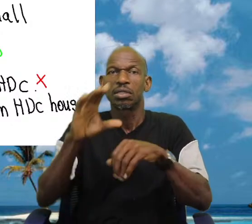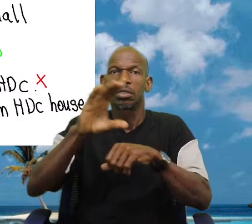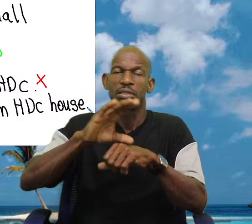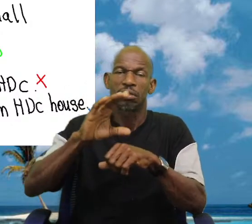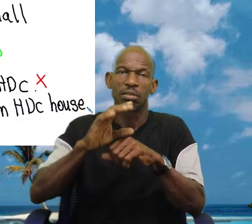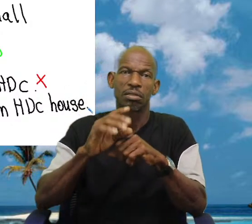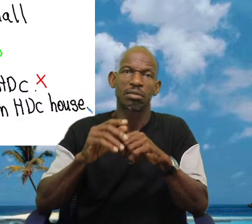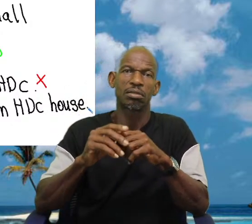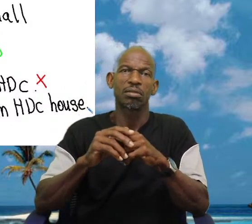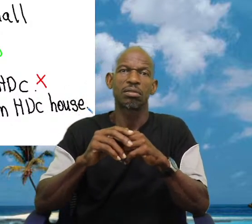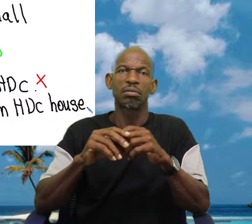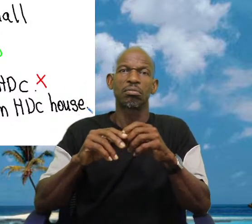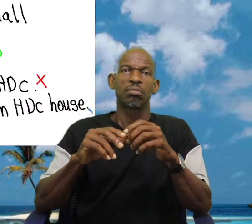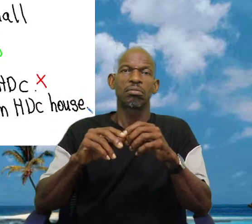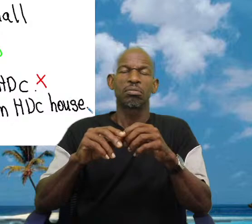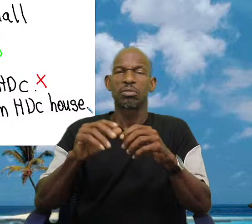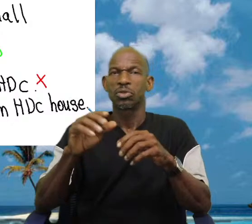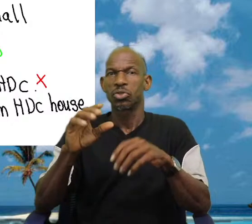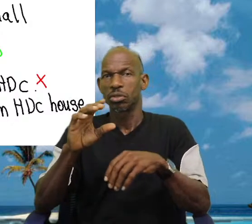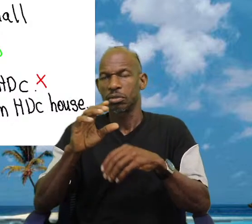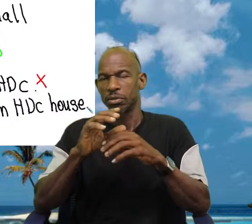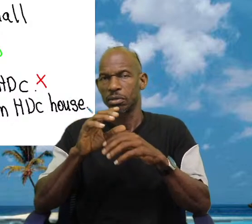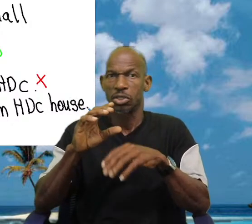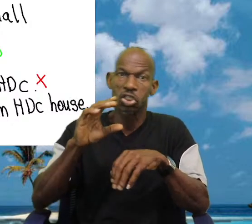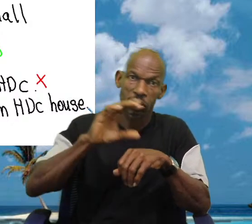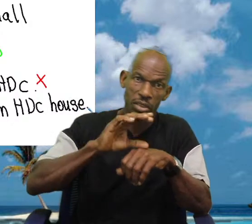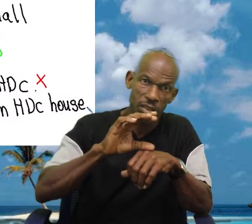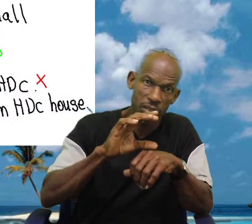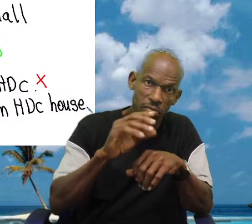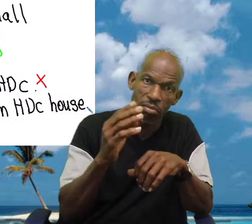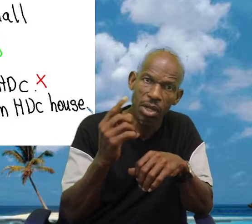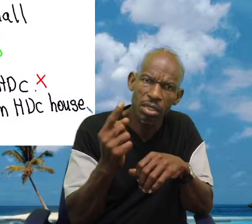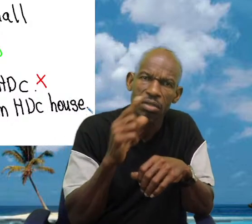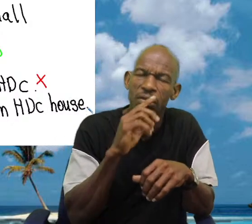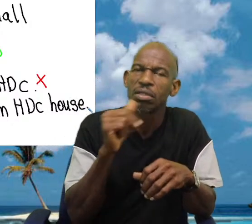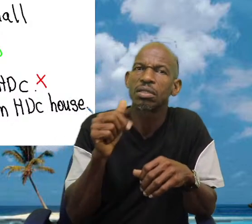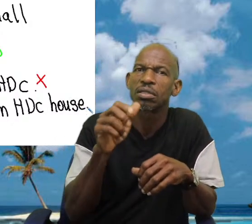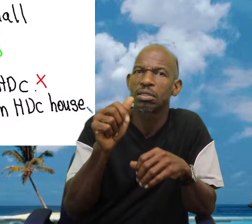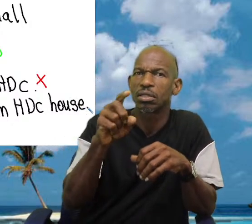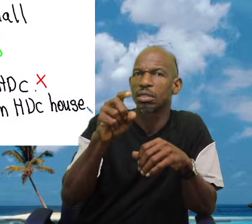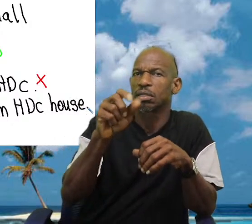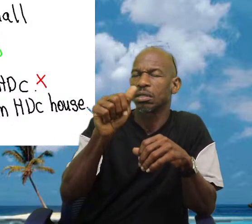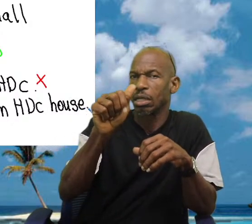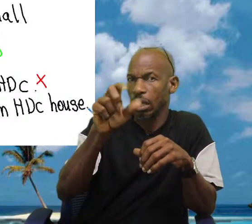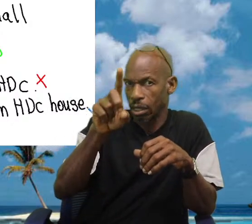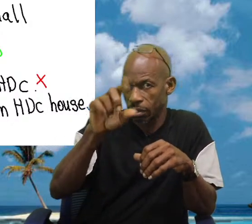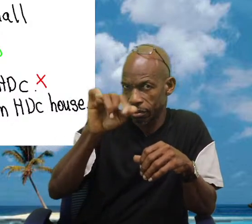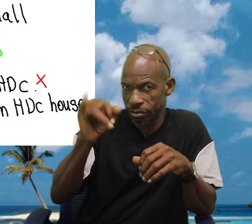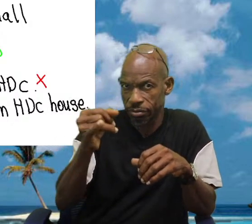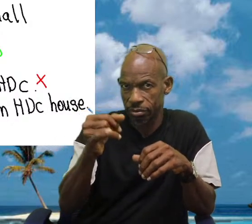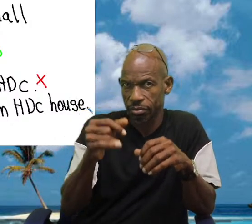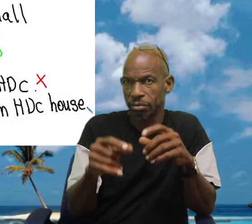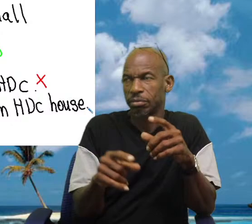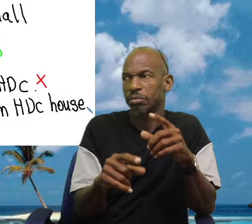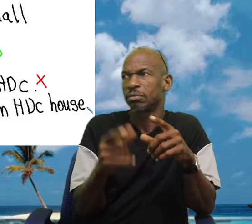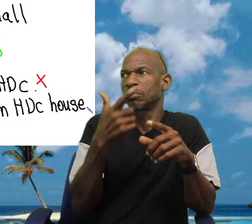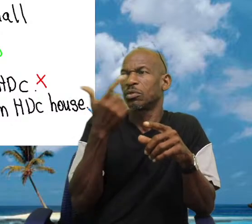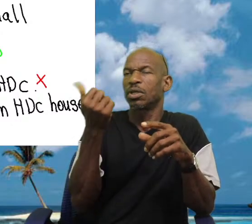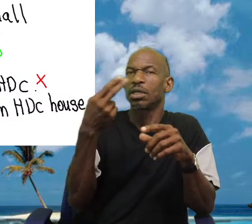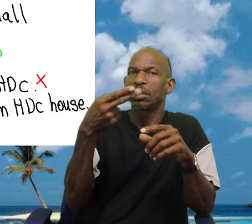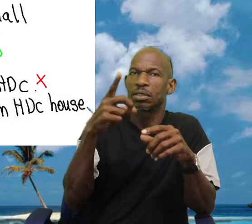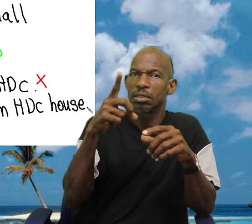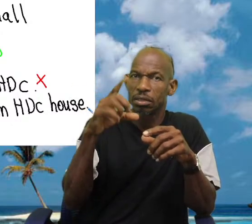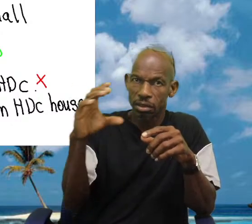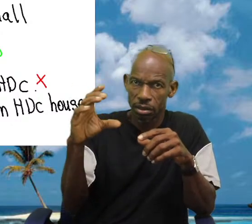an adjective. I can't say the house is HDC, because HDC is a name of is a noun, name